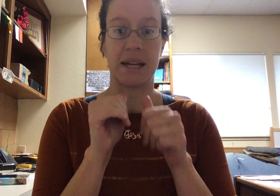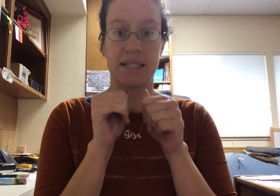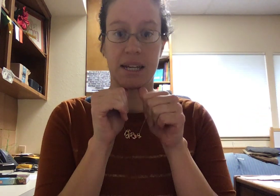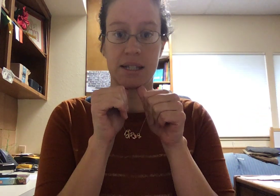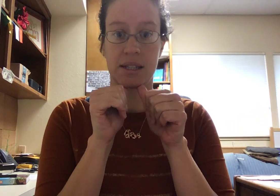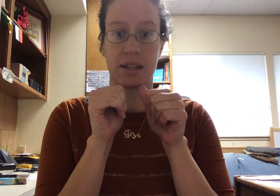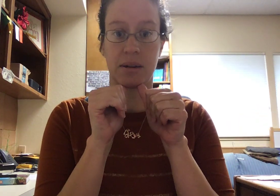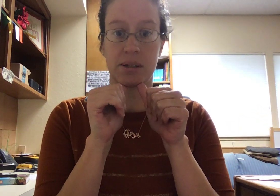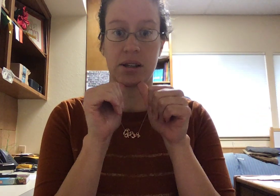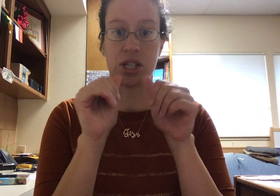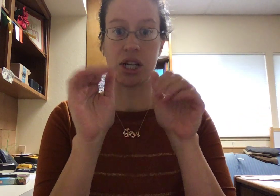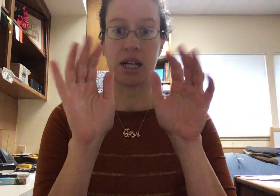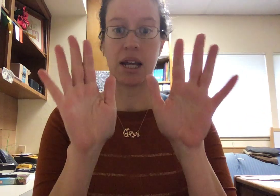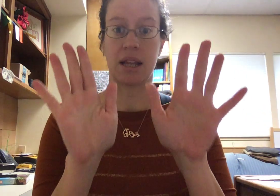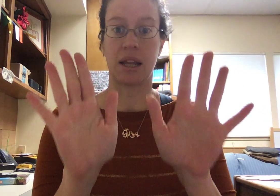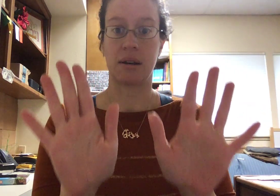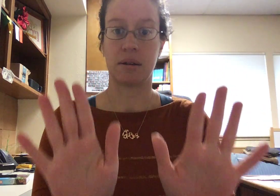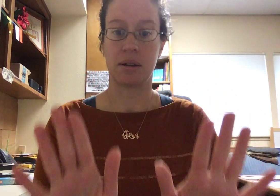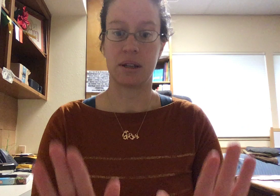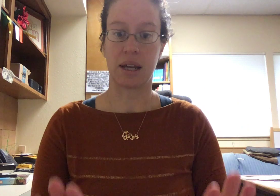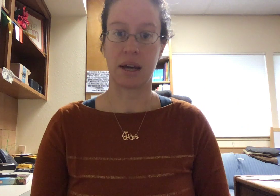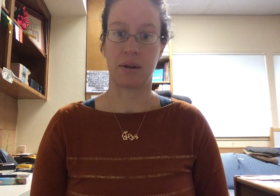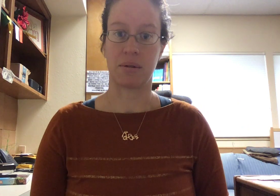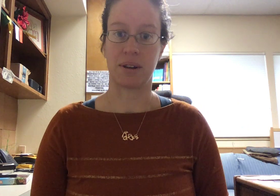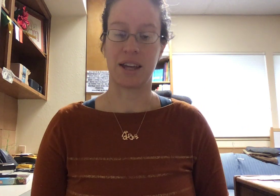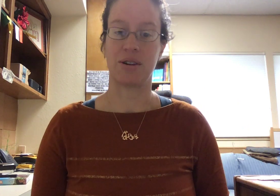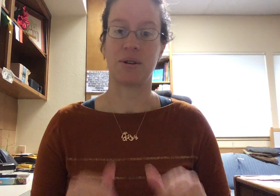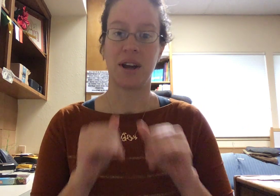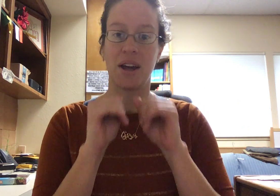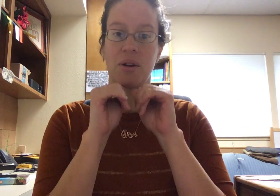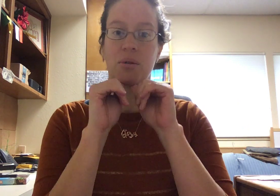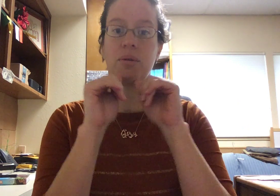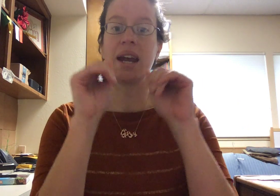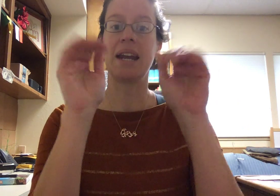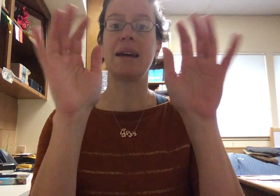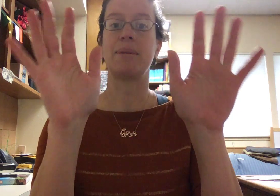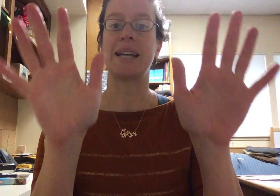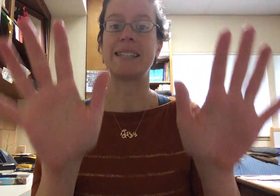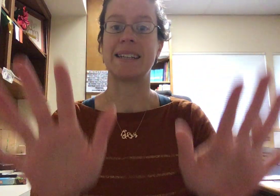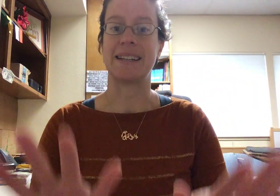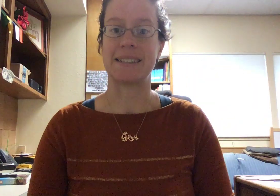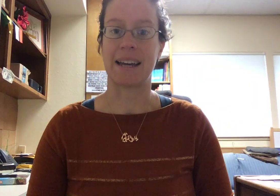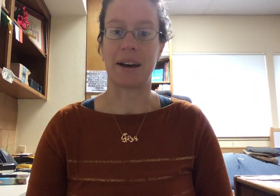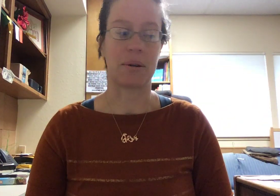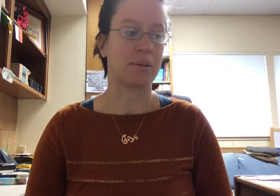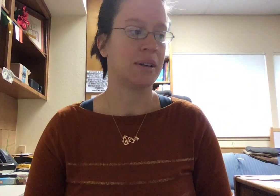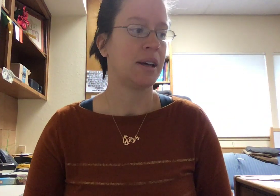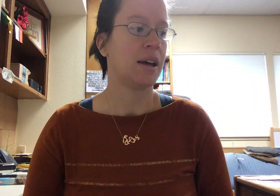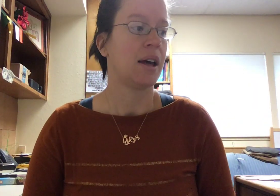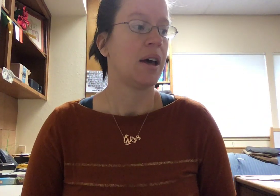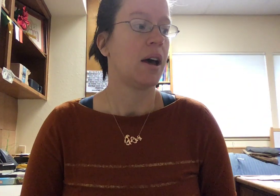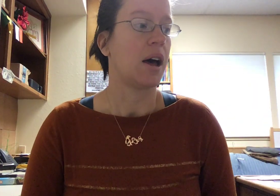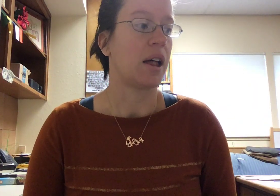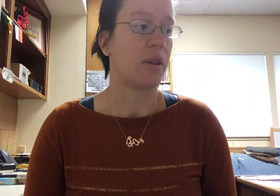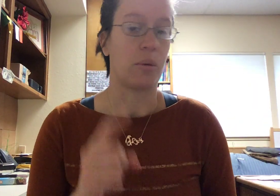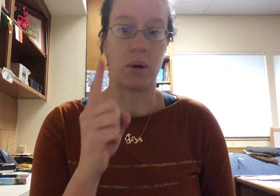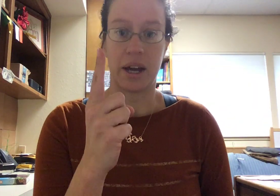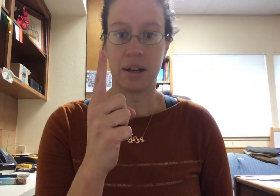Blessings, thumbs on the chin, and then like you're raining blessings down. The one,